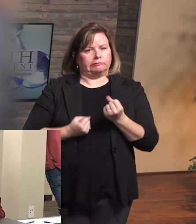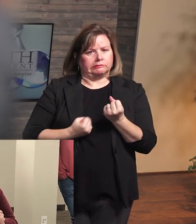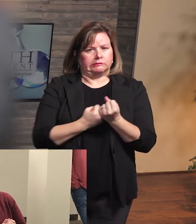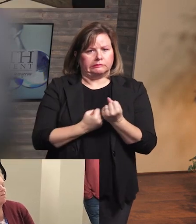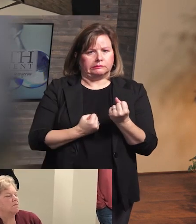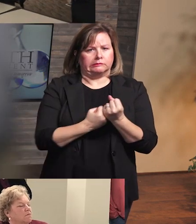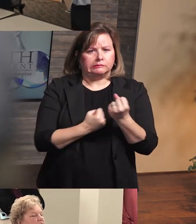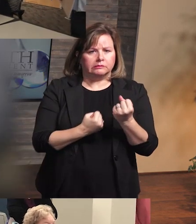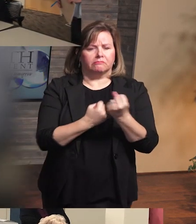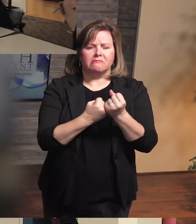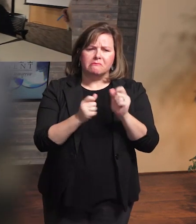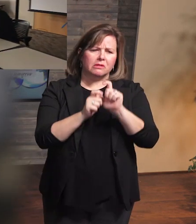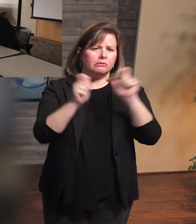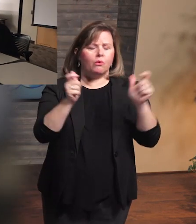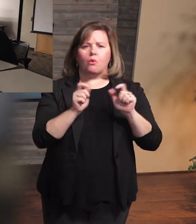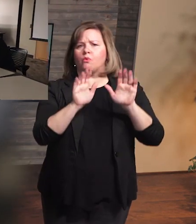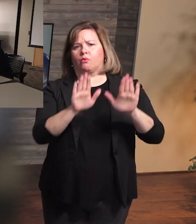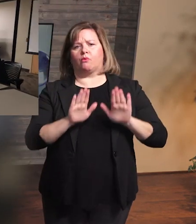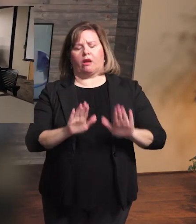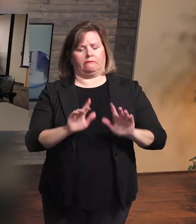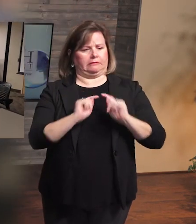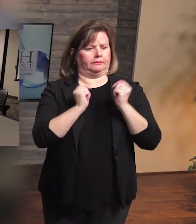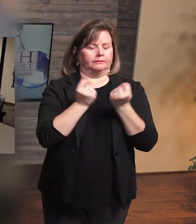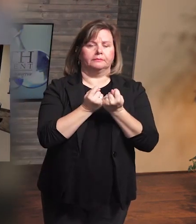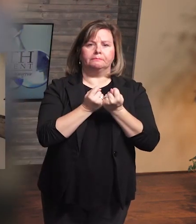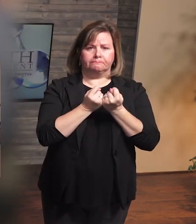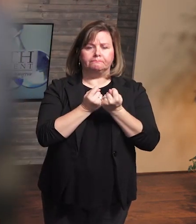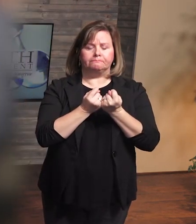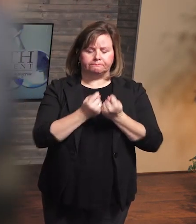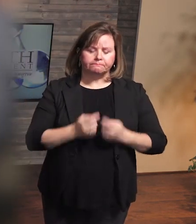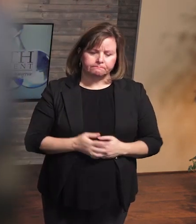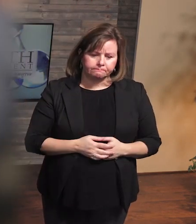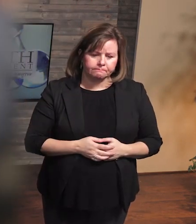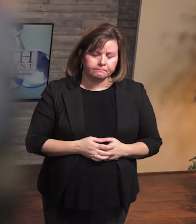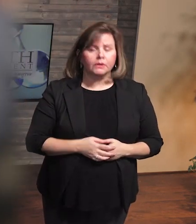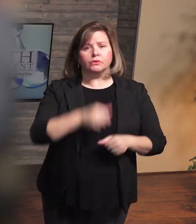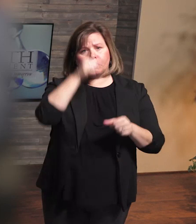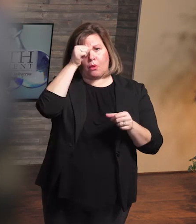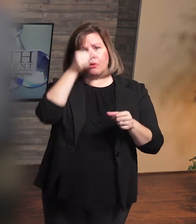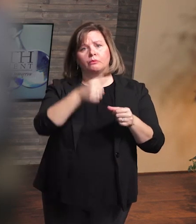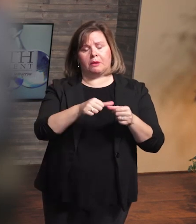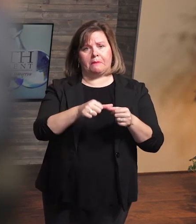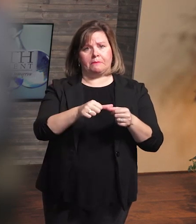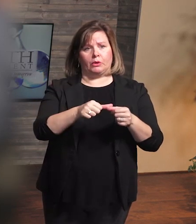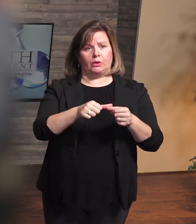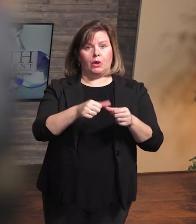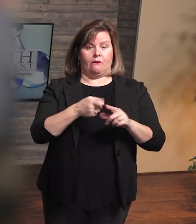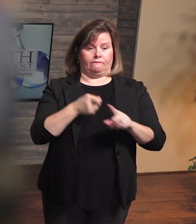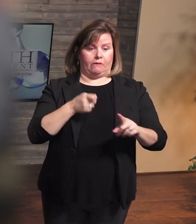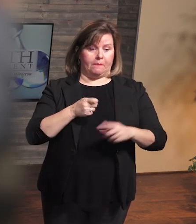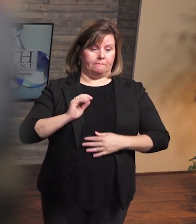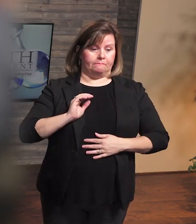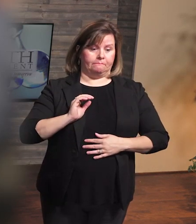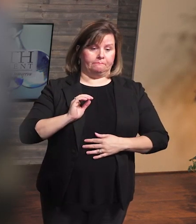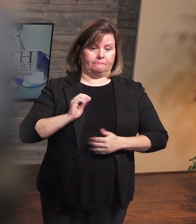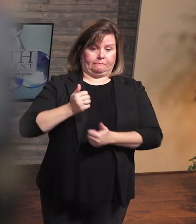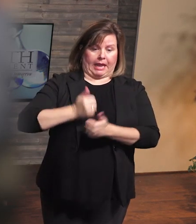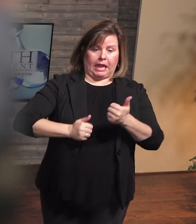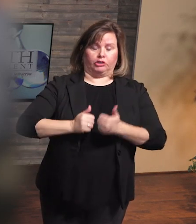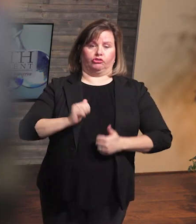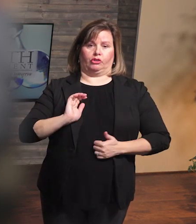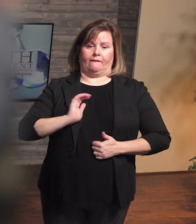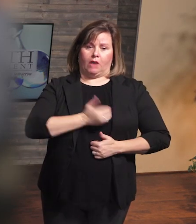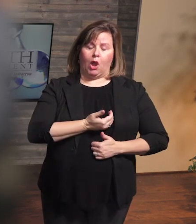very large team. And so just keep that in mind, please, that from the townships, from the